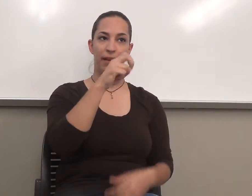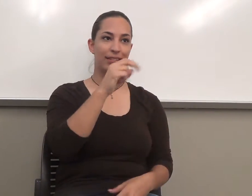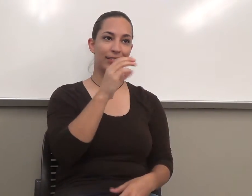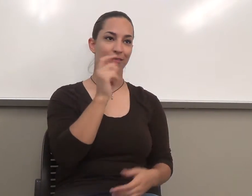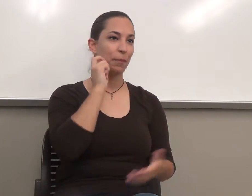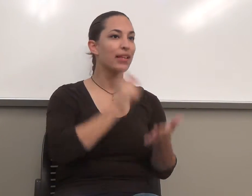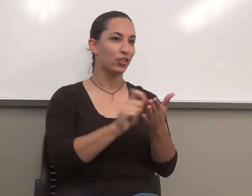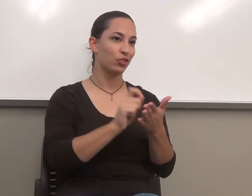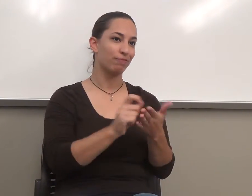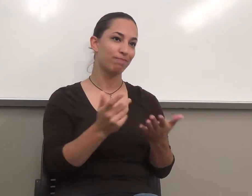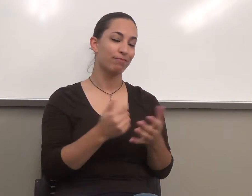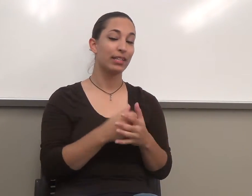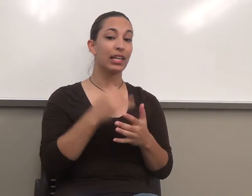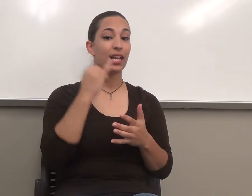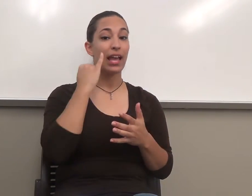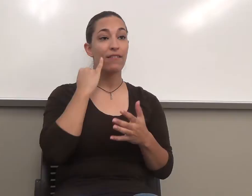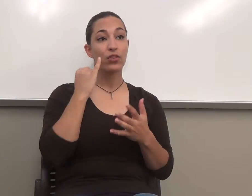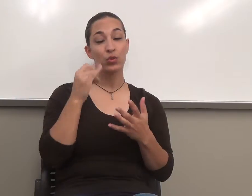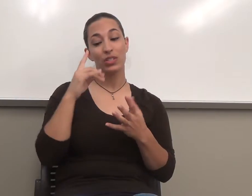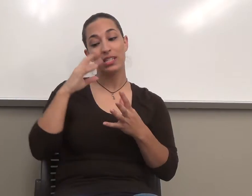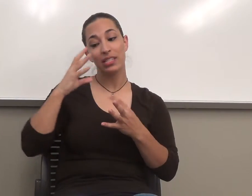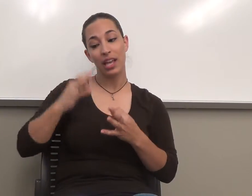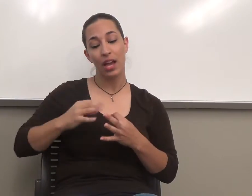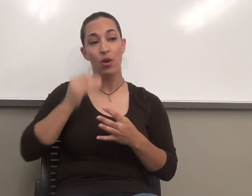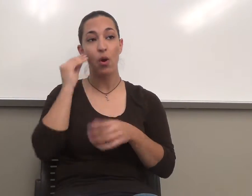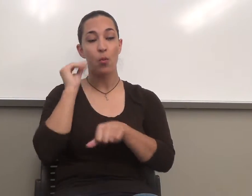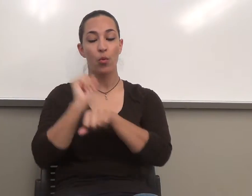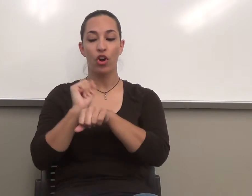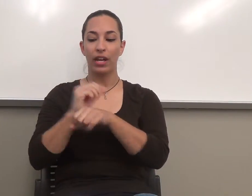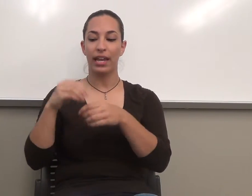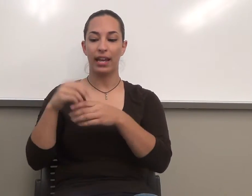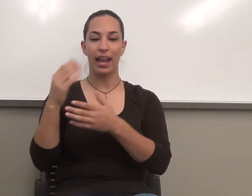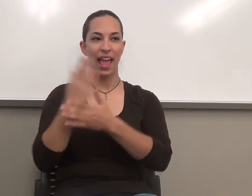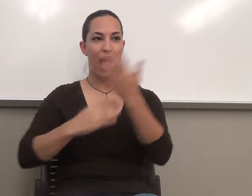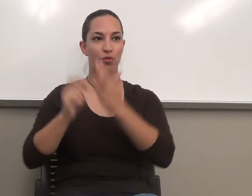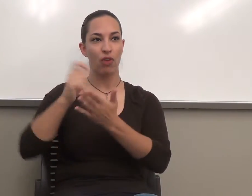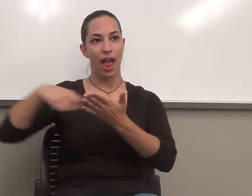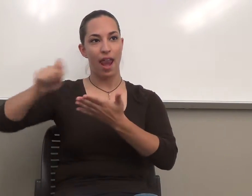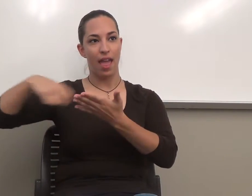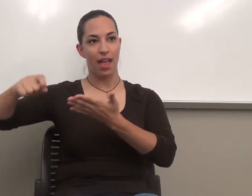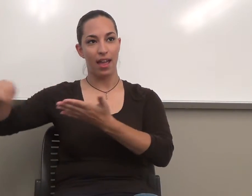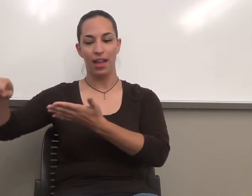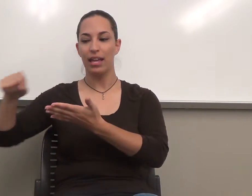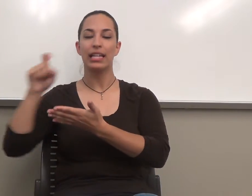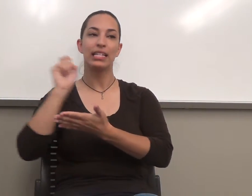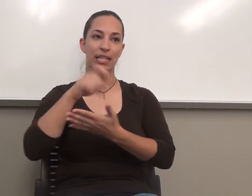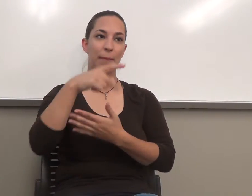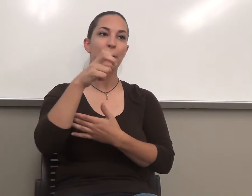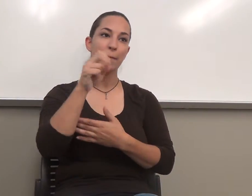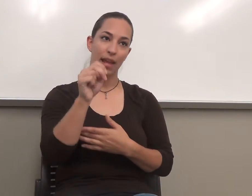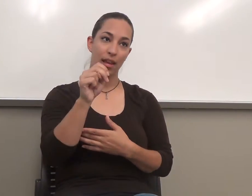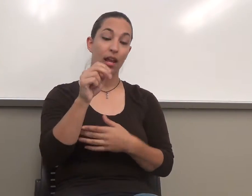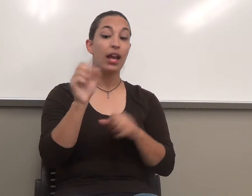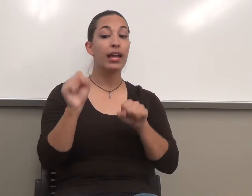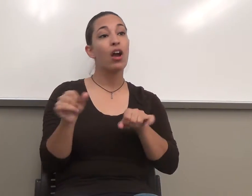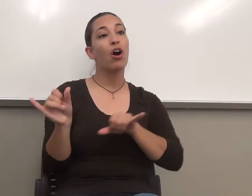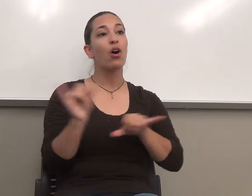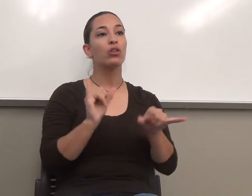homework in handwriting, which you can, you need to do it in pen. You can also type it. Like I said,